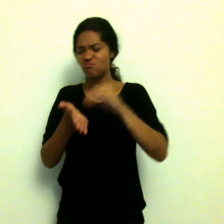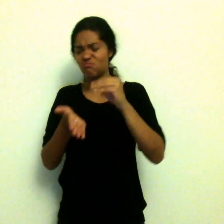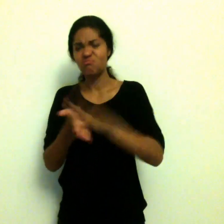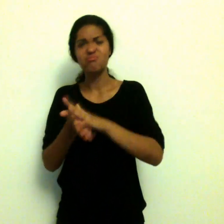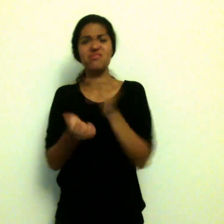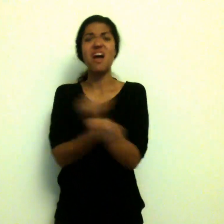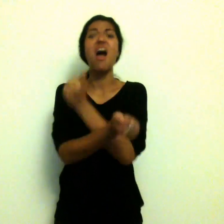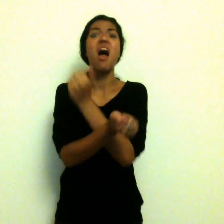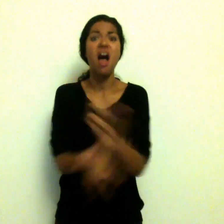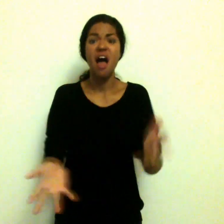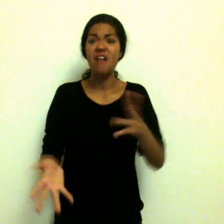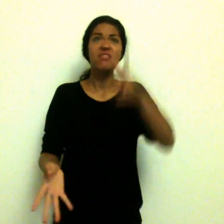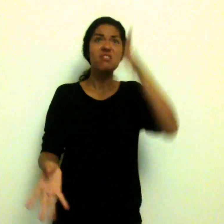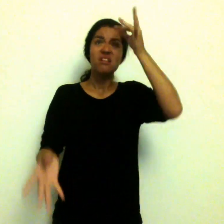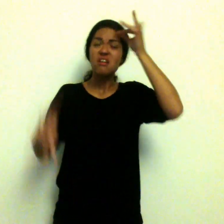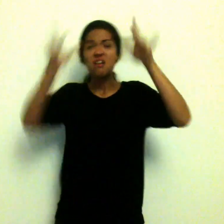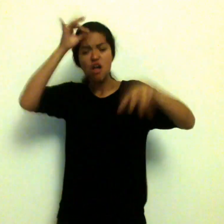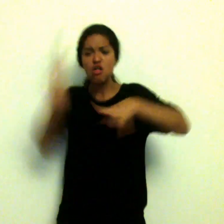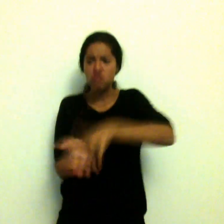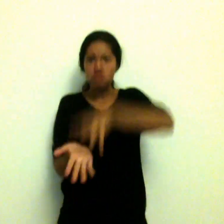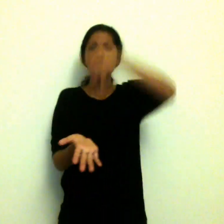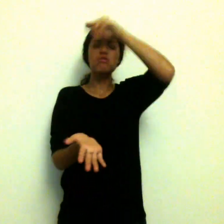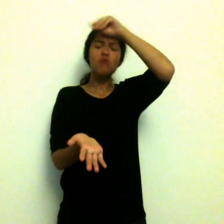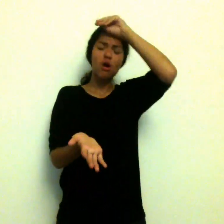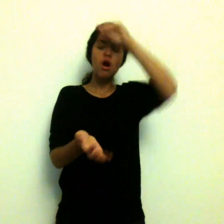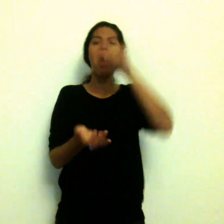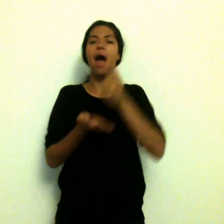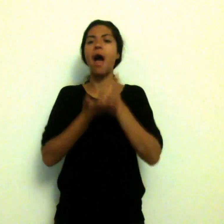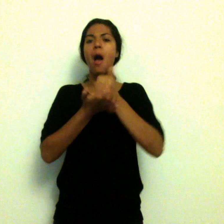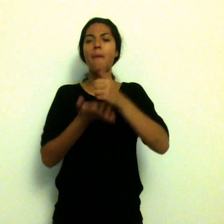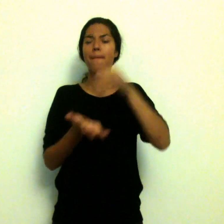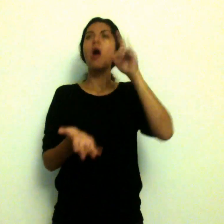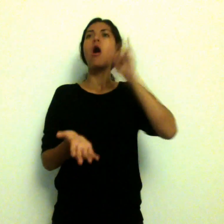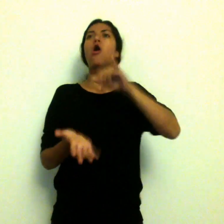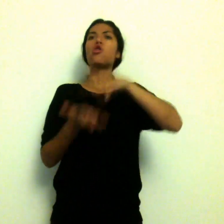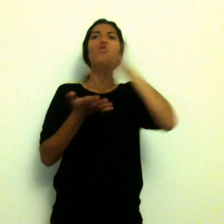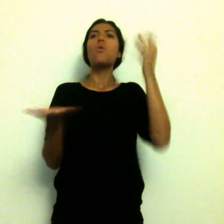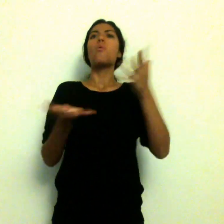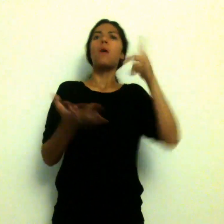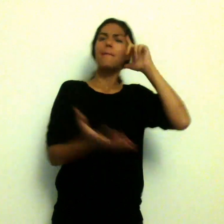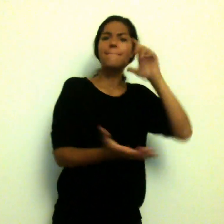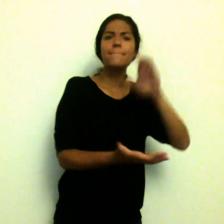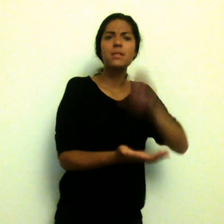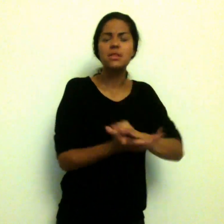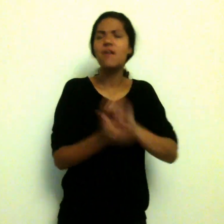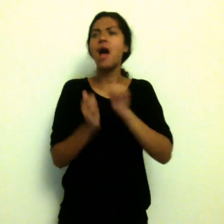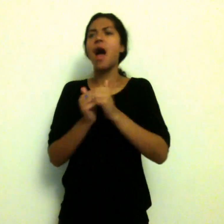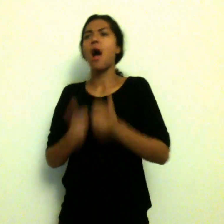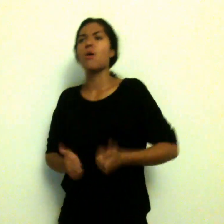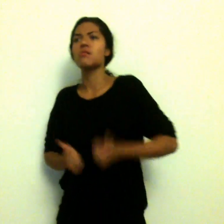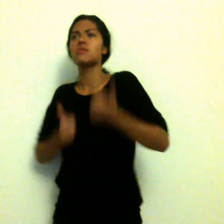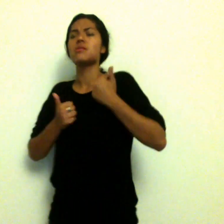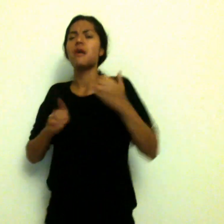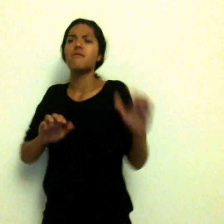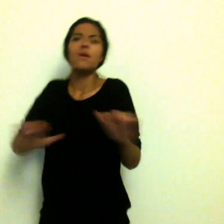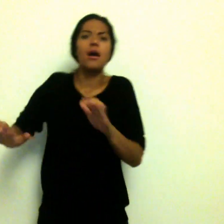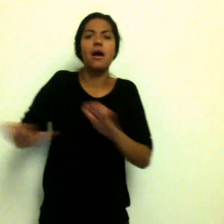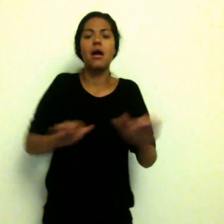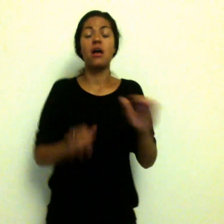the content and the extent to which this child can believe. That's why you learn more about life by watching a child